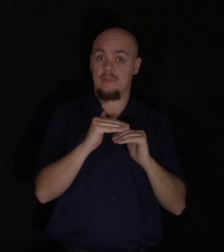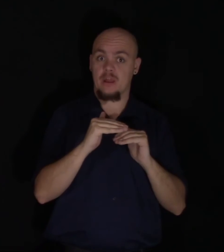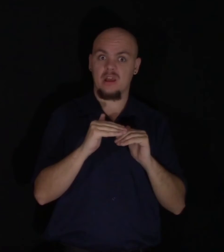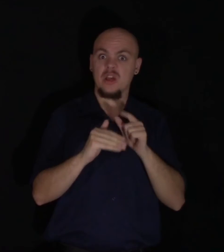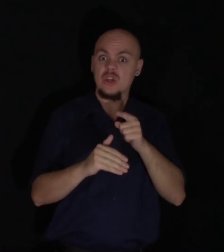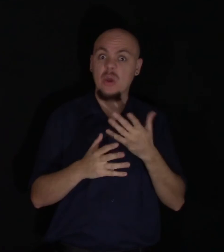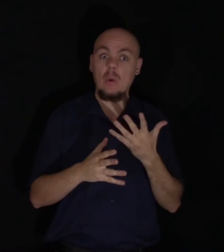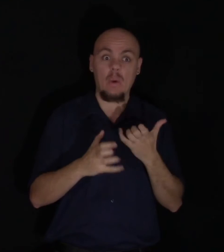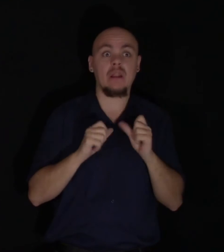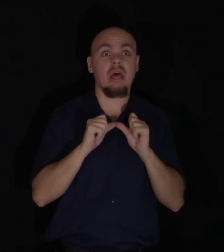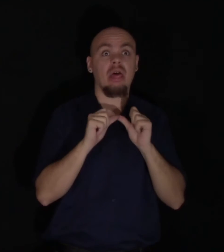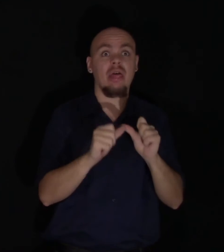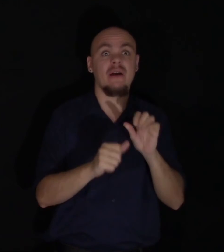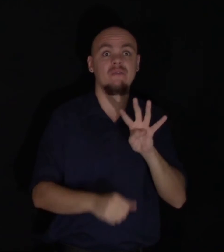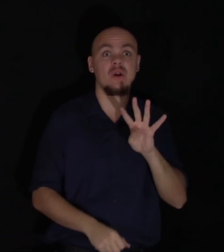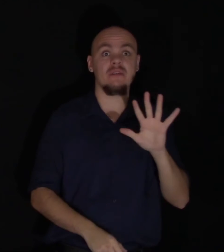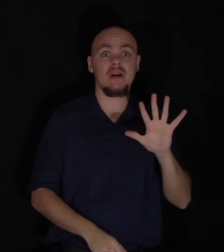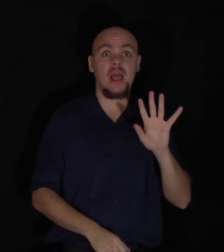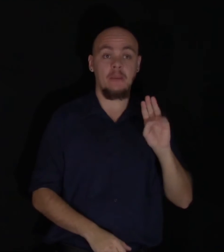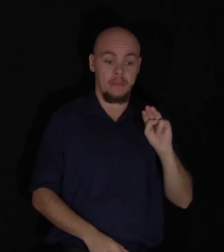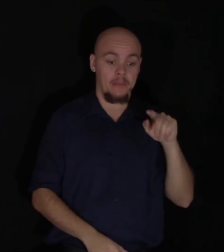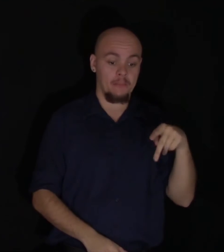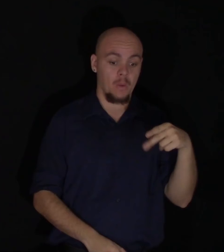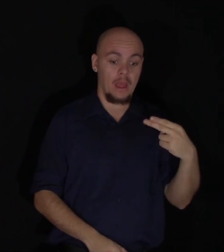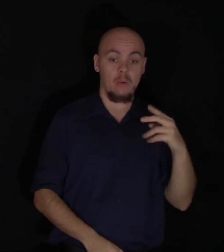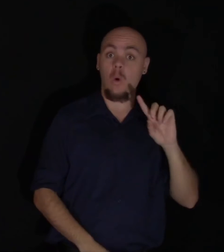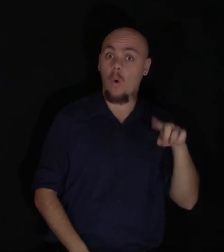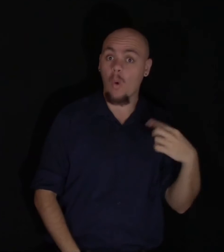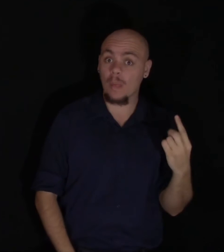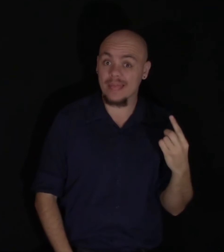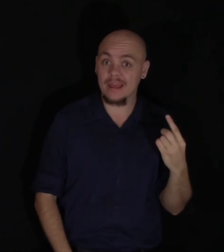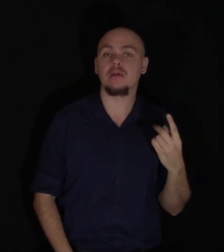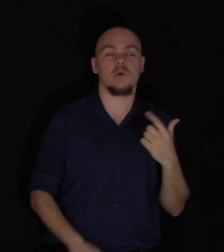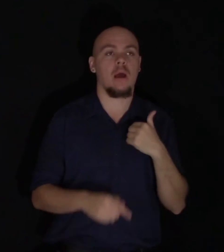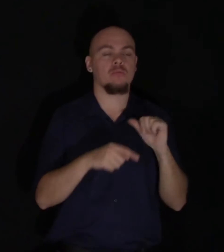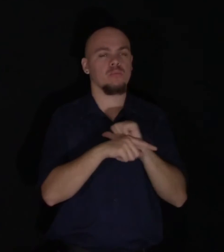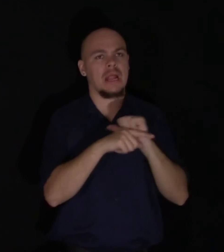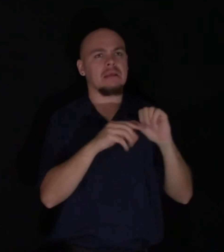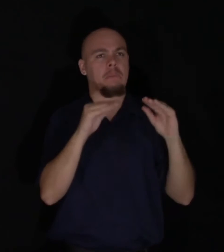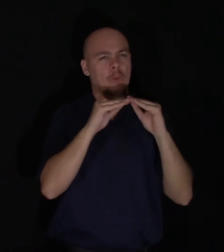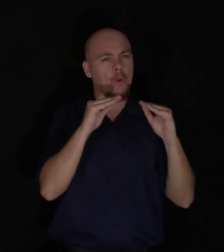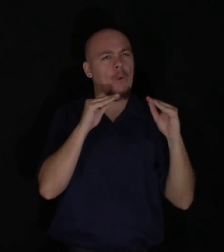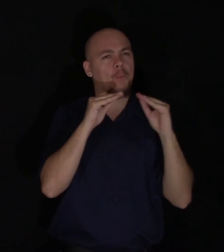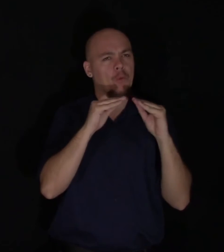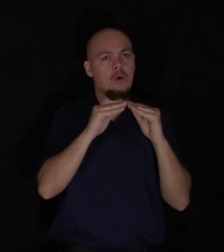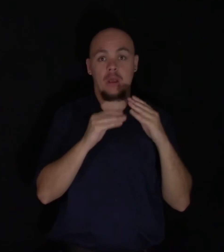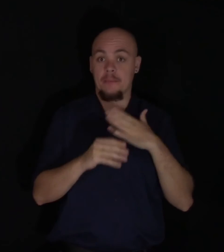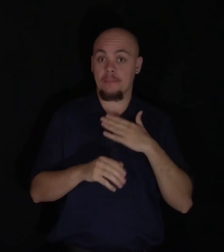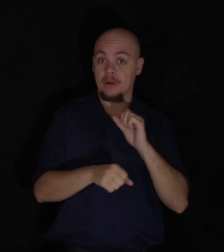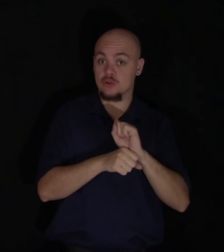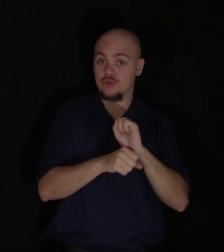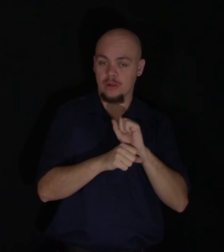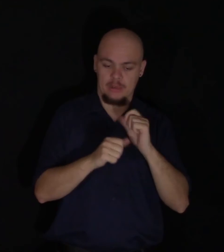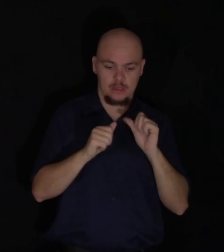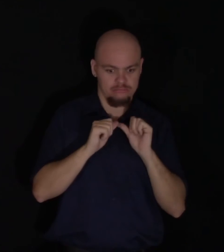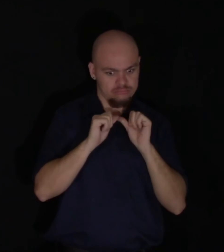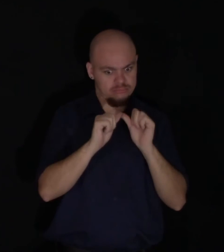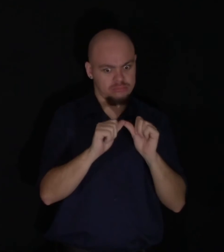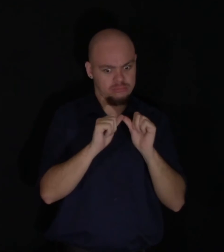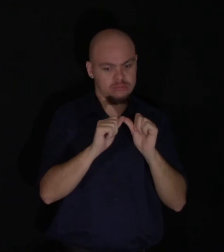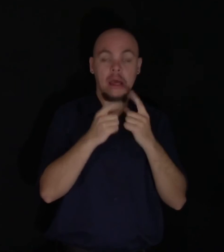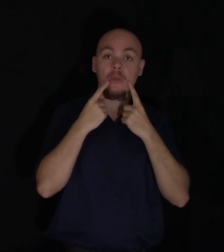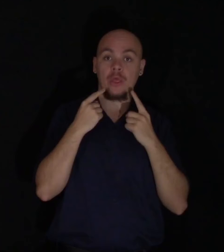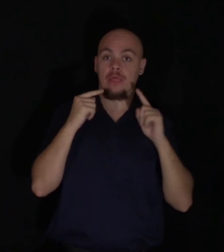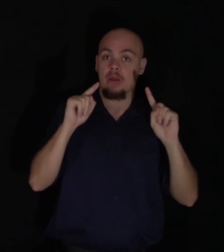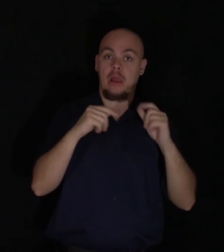I discovered this, I started to practice more and more. And then I started to thrive in my job. And I was in sales,